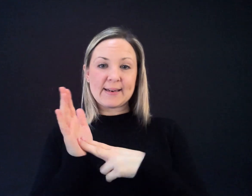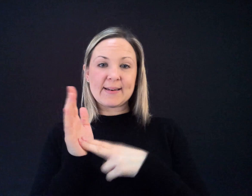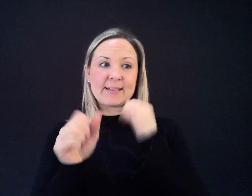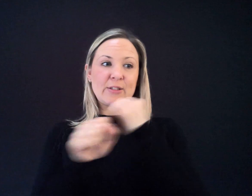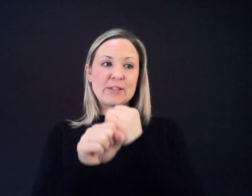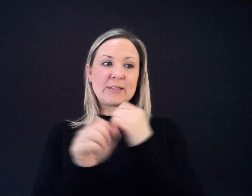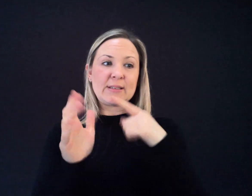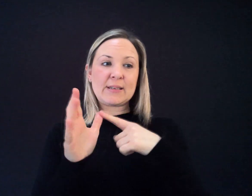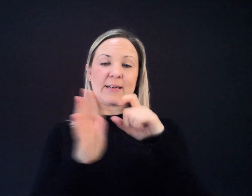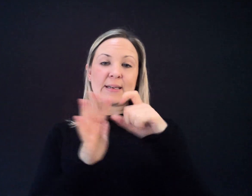from the US,